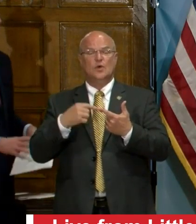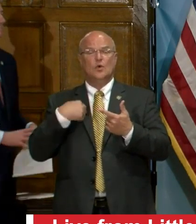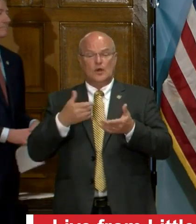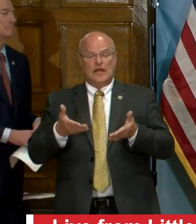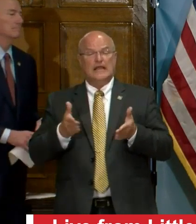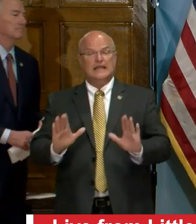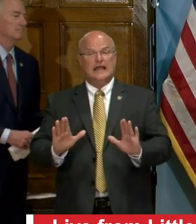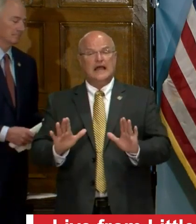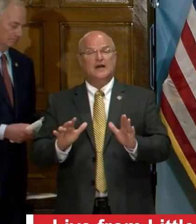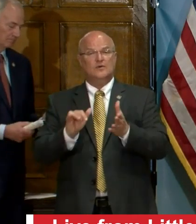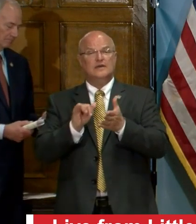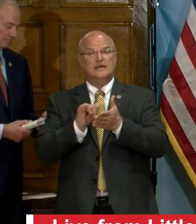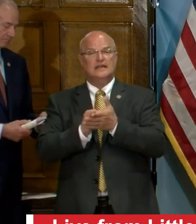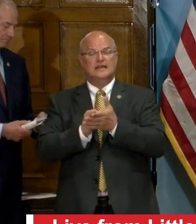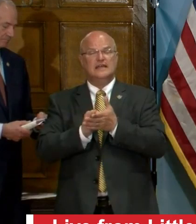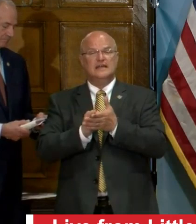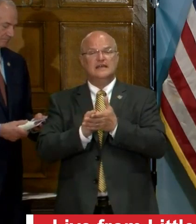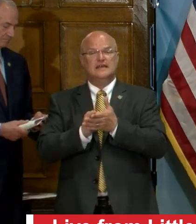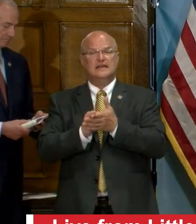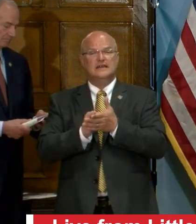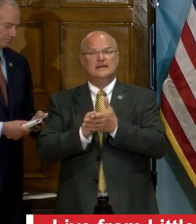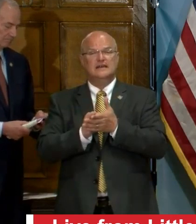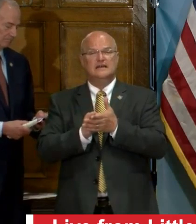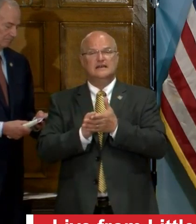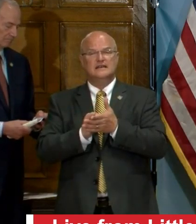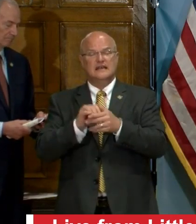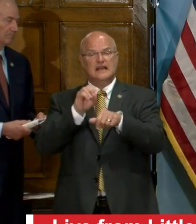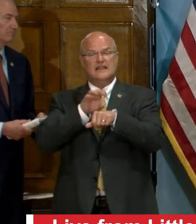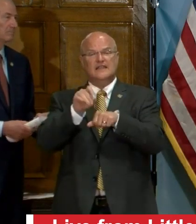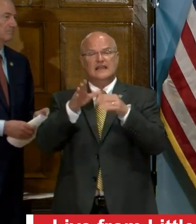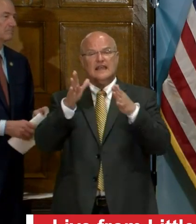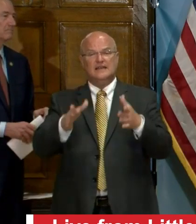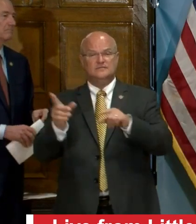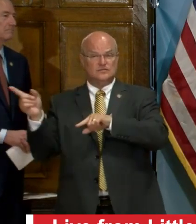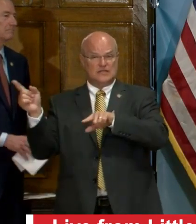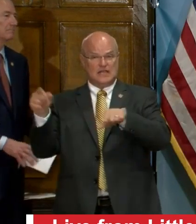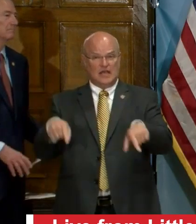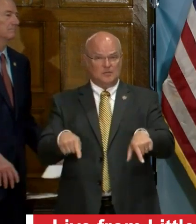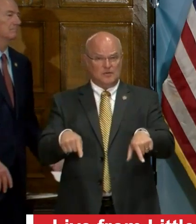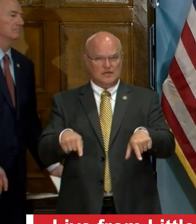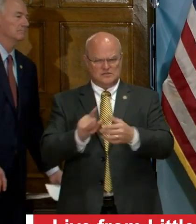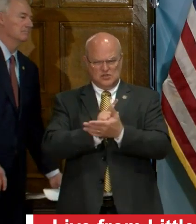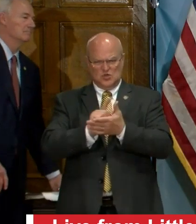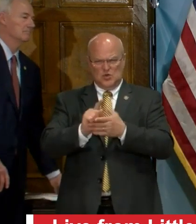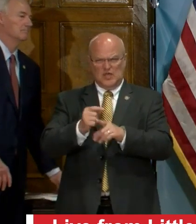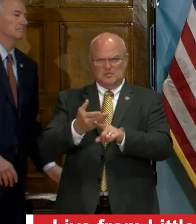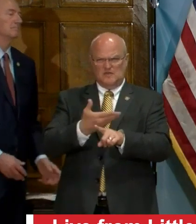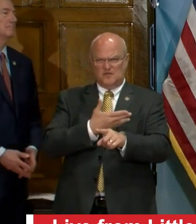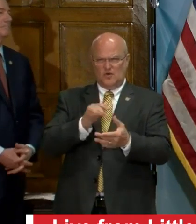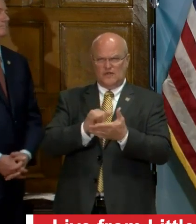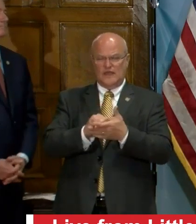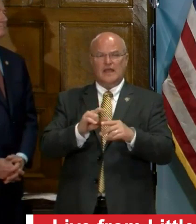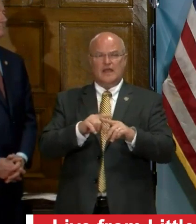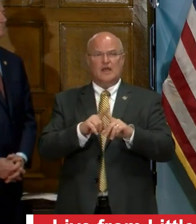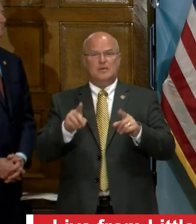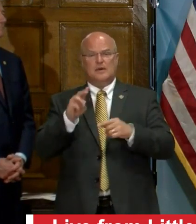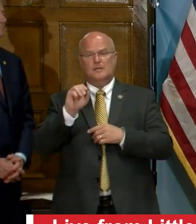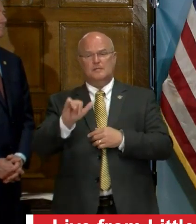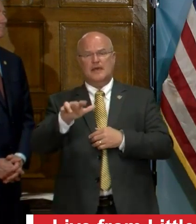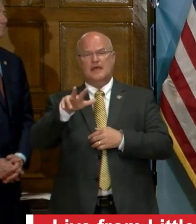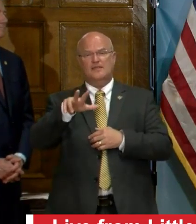we're allowing the counselors to come in, I believe, a week before that, but it's